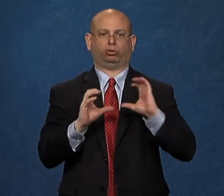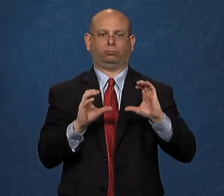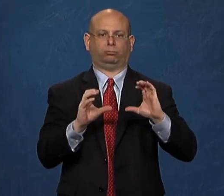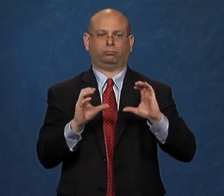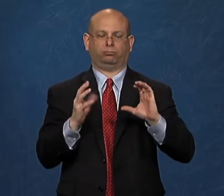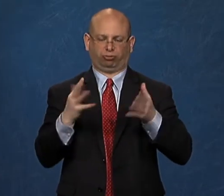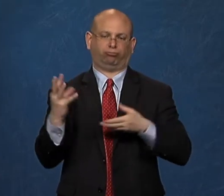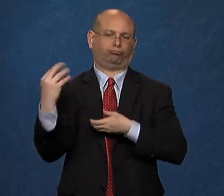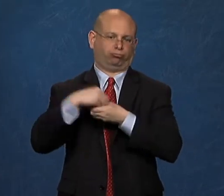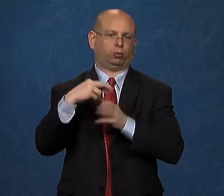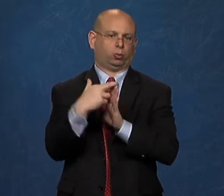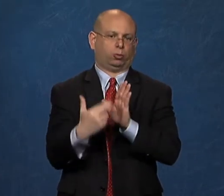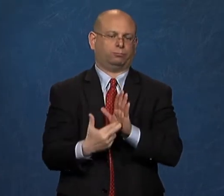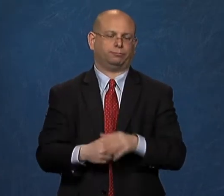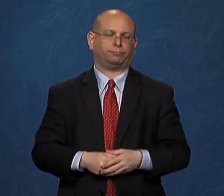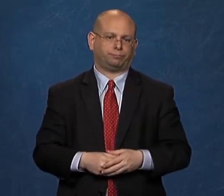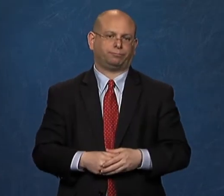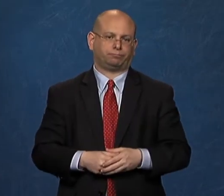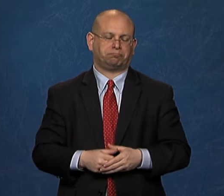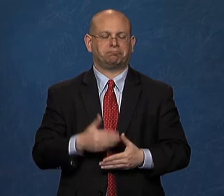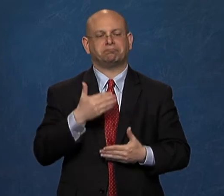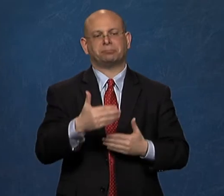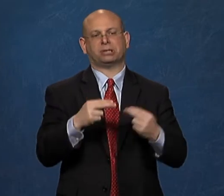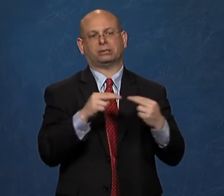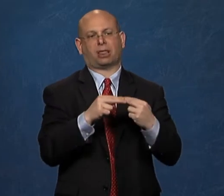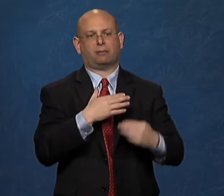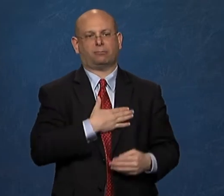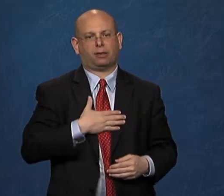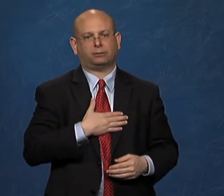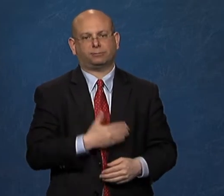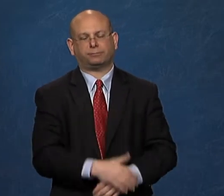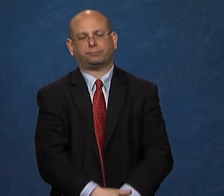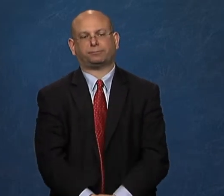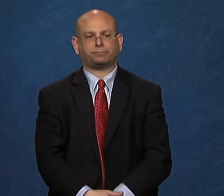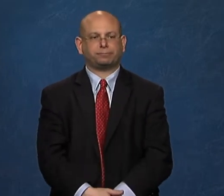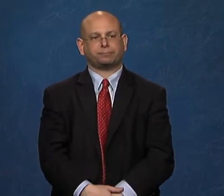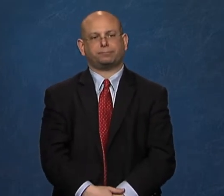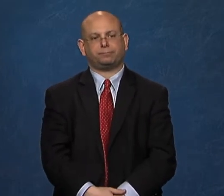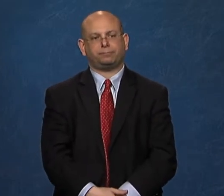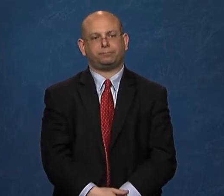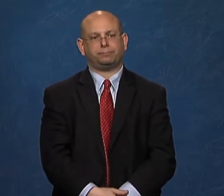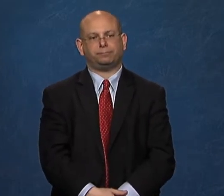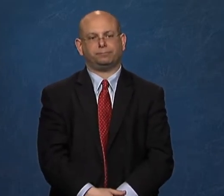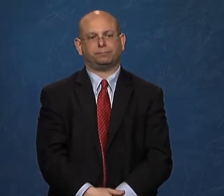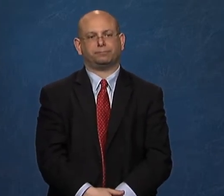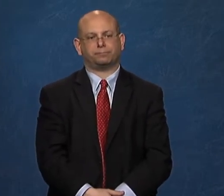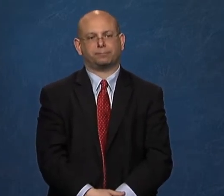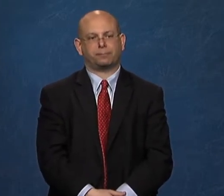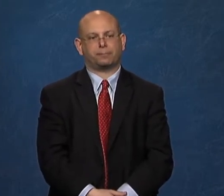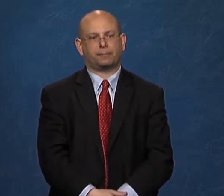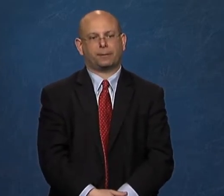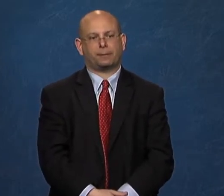auxiliary aids that will assist in communication effectiveness. Once again, part of the regulation. So let's take a look at the next slide.